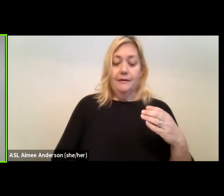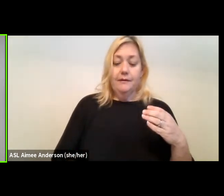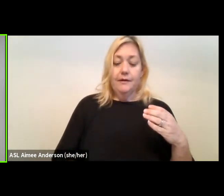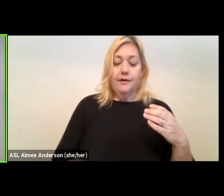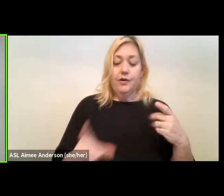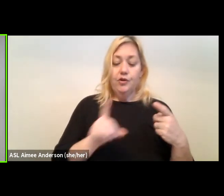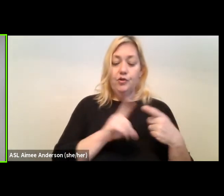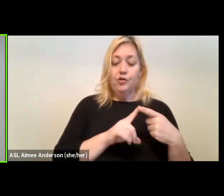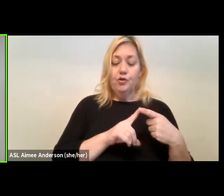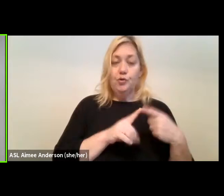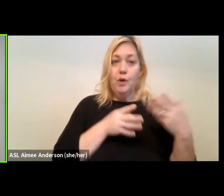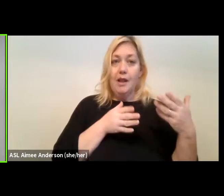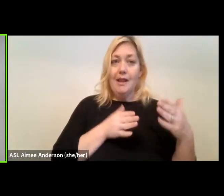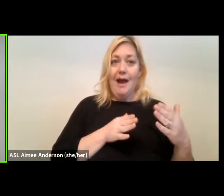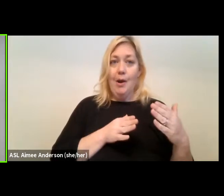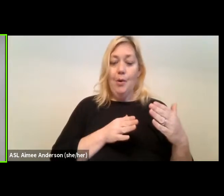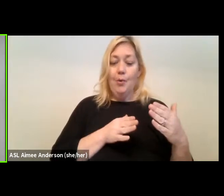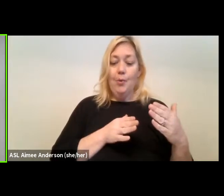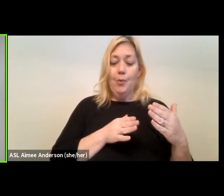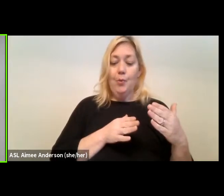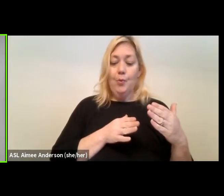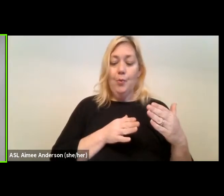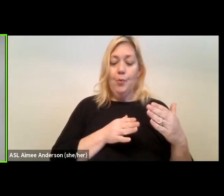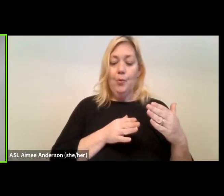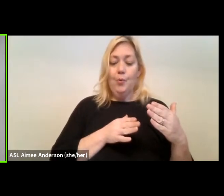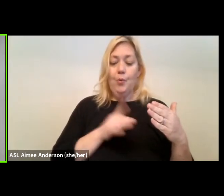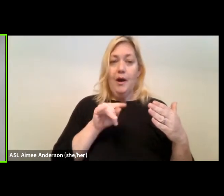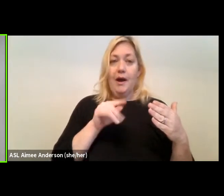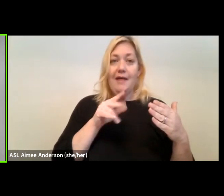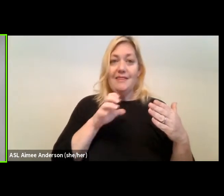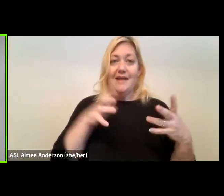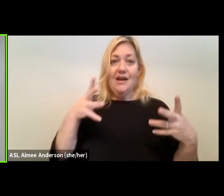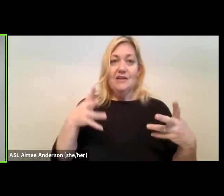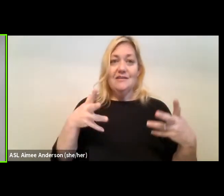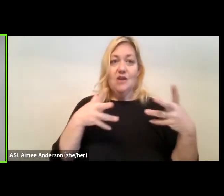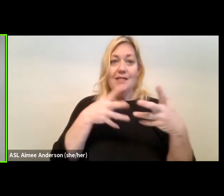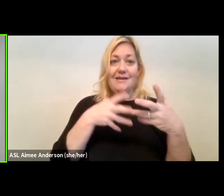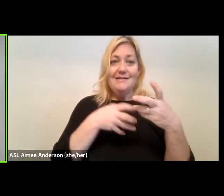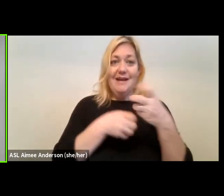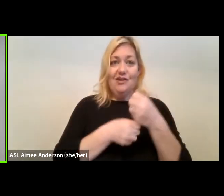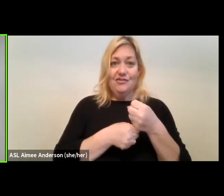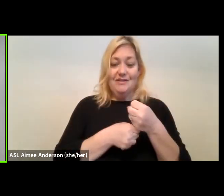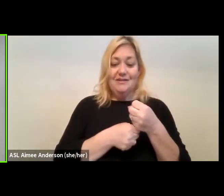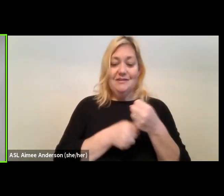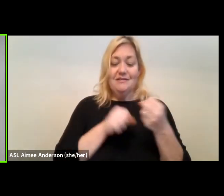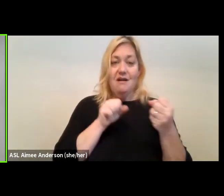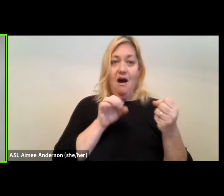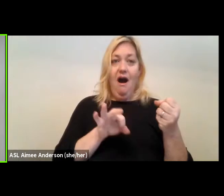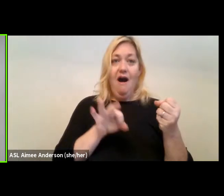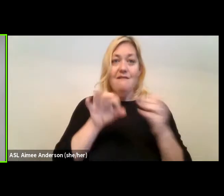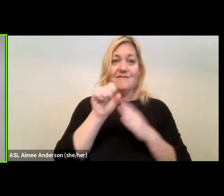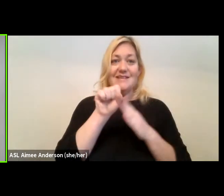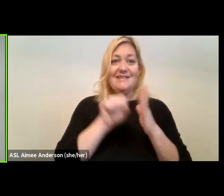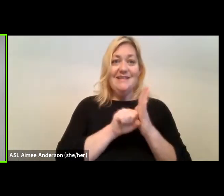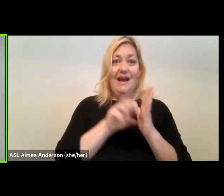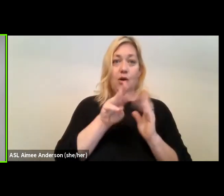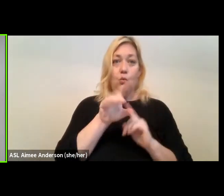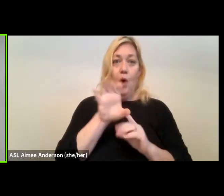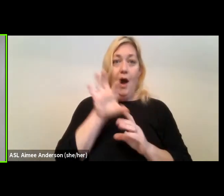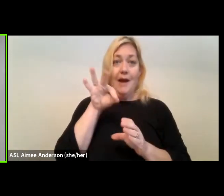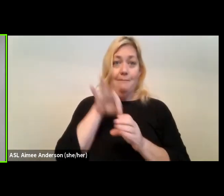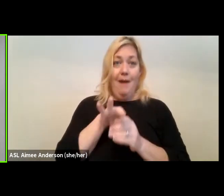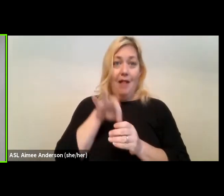to allow the consolidation of the statewide ballot, which